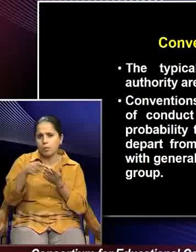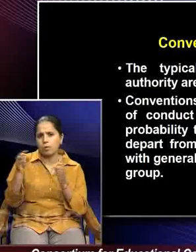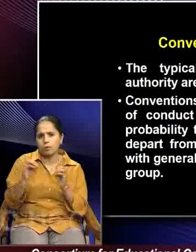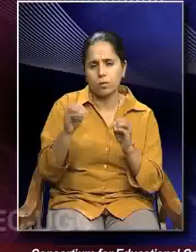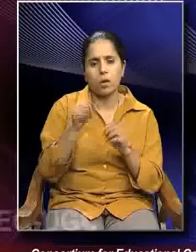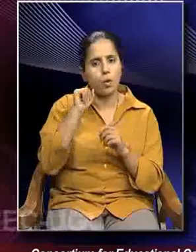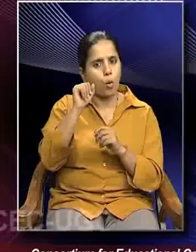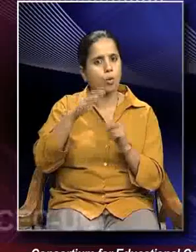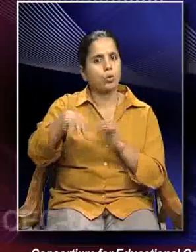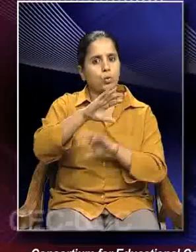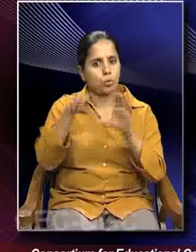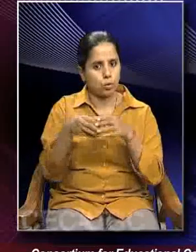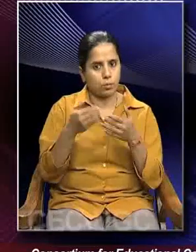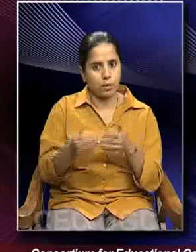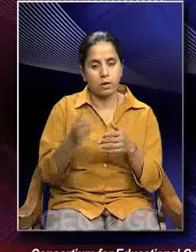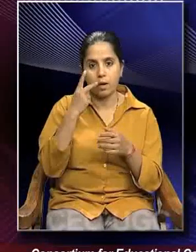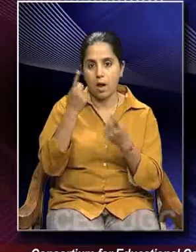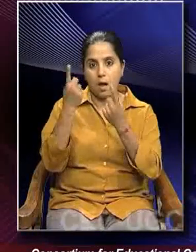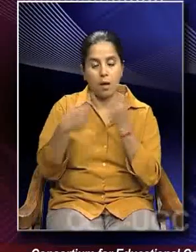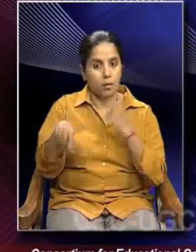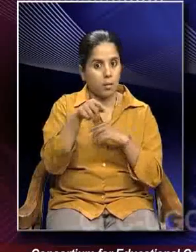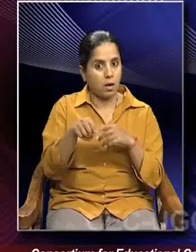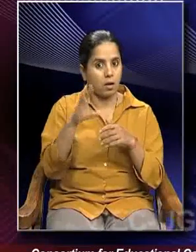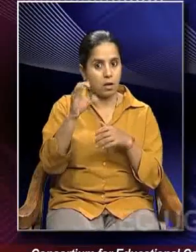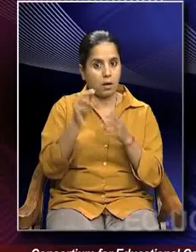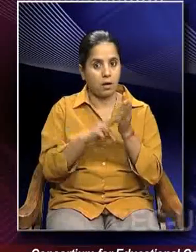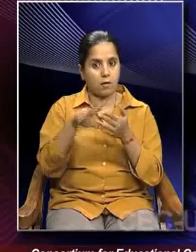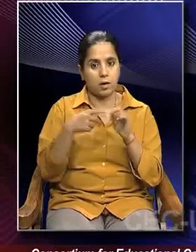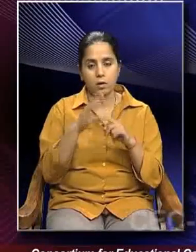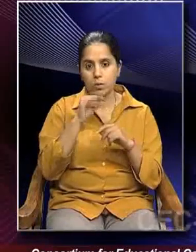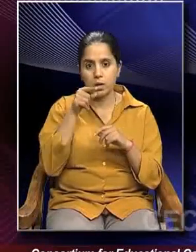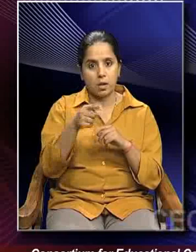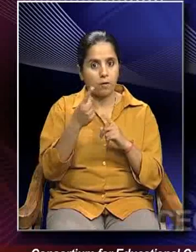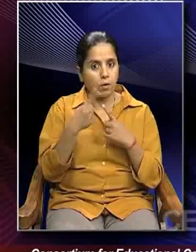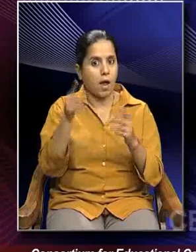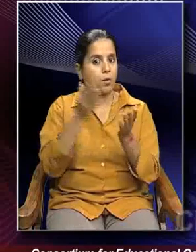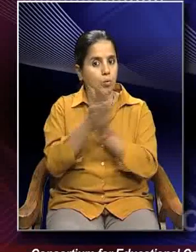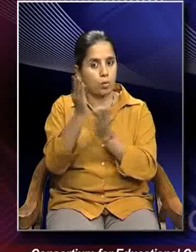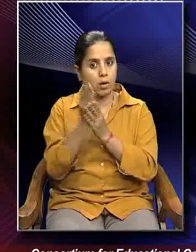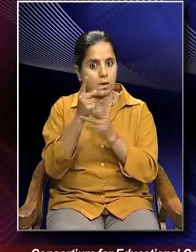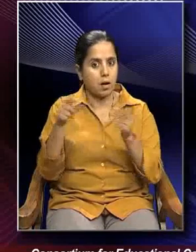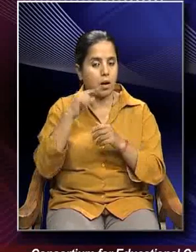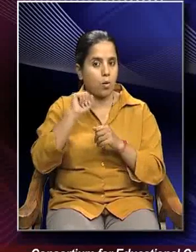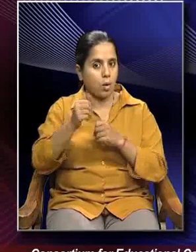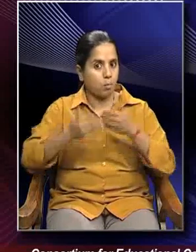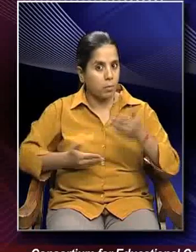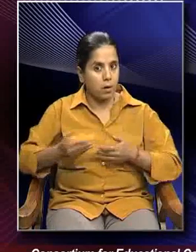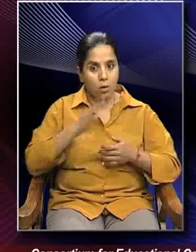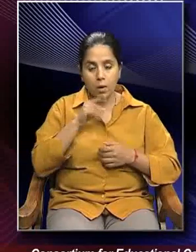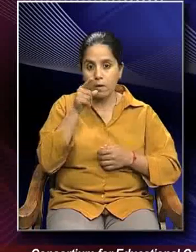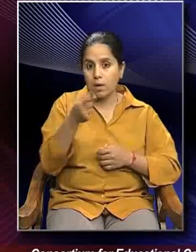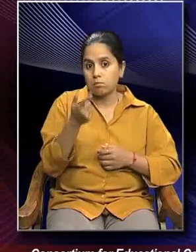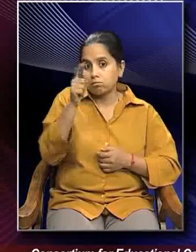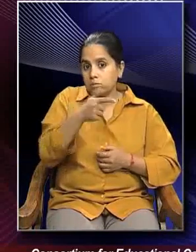their group. So convention means that it is an legitimate way of behaving, and if an individual does